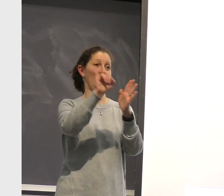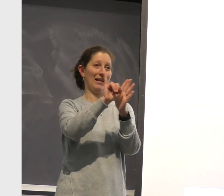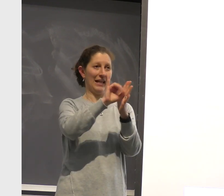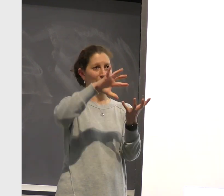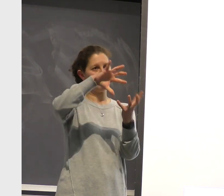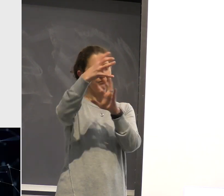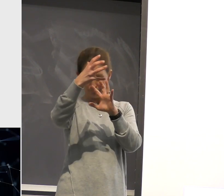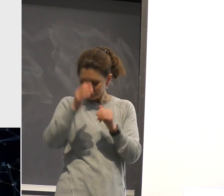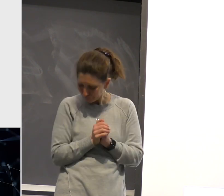deaf identities.